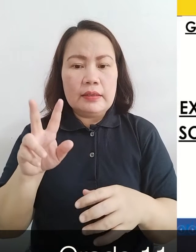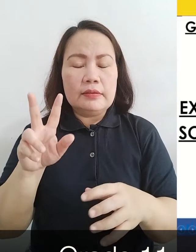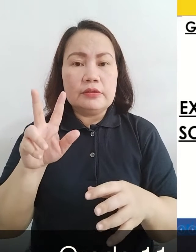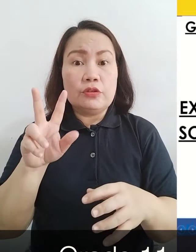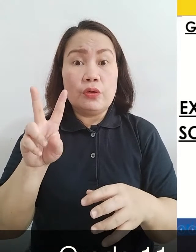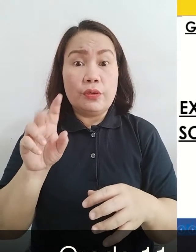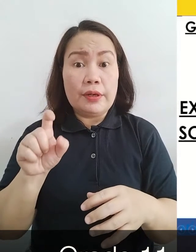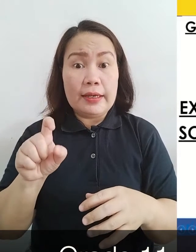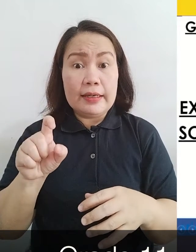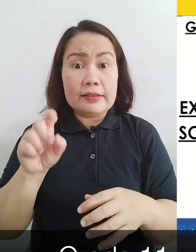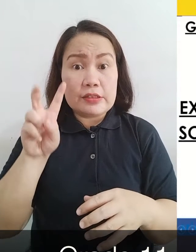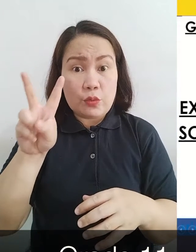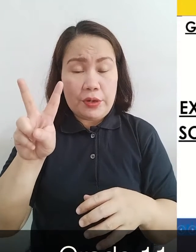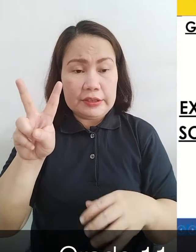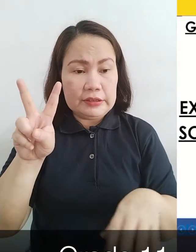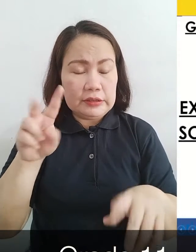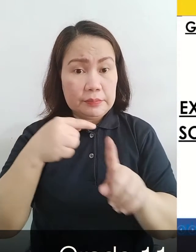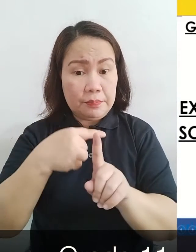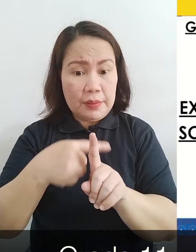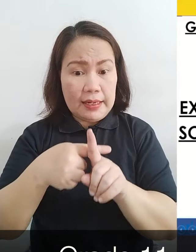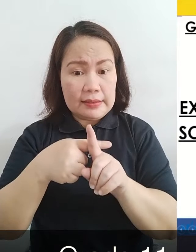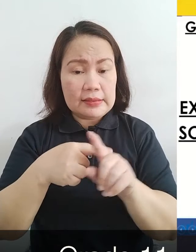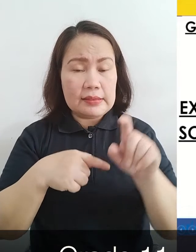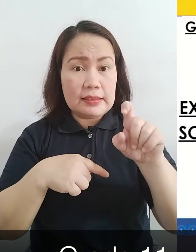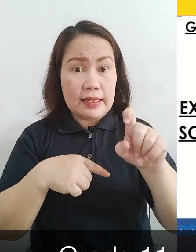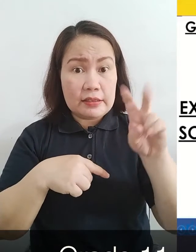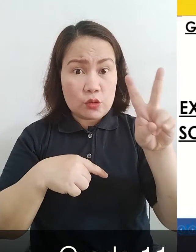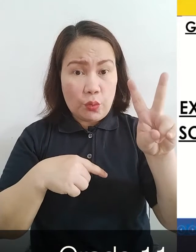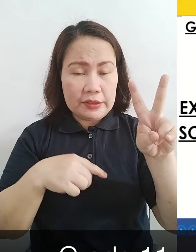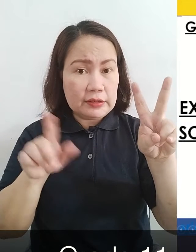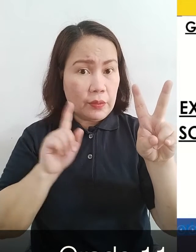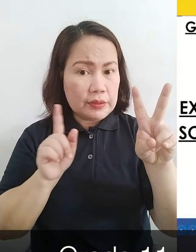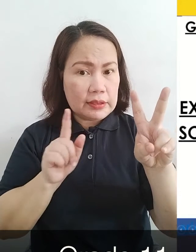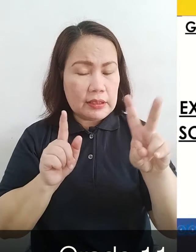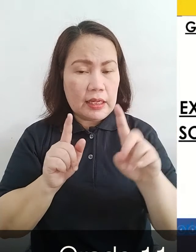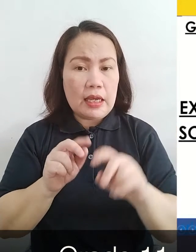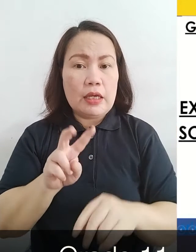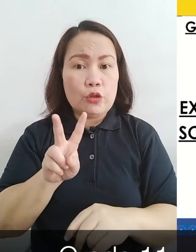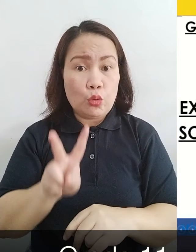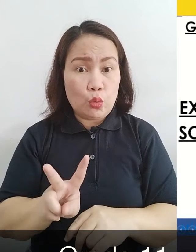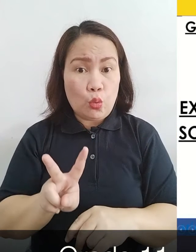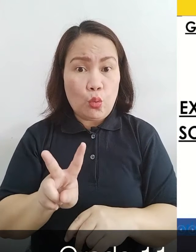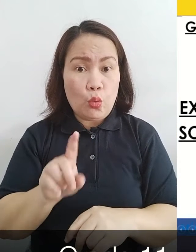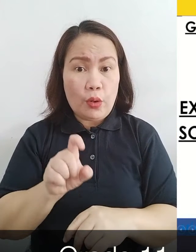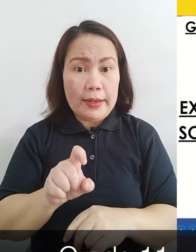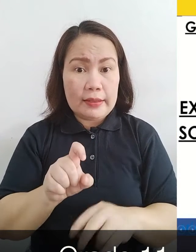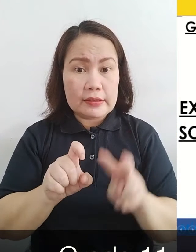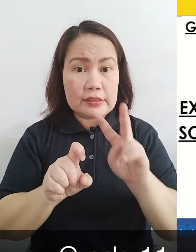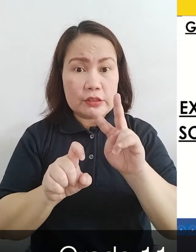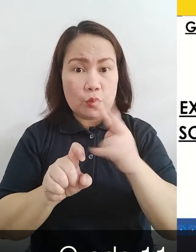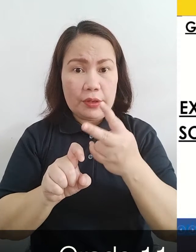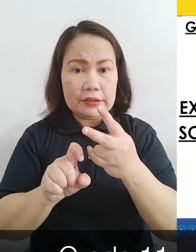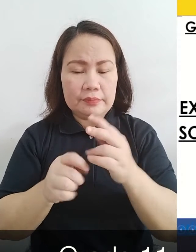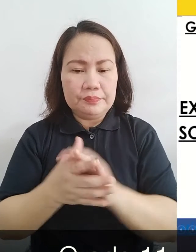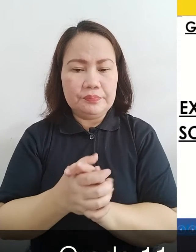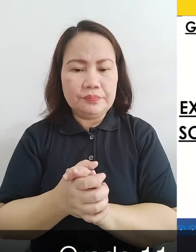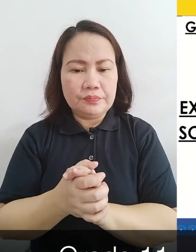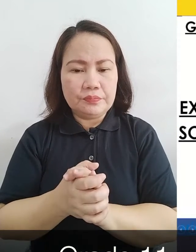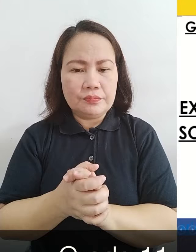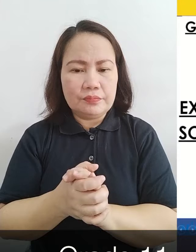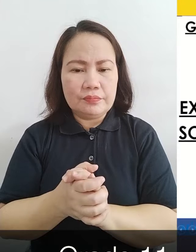dito meron din, pagsasamahin natin yung dalawa na to. So, x squared plus x squared